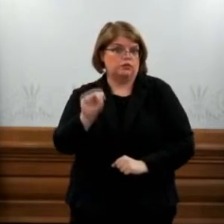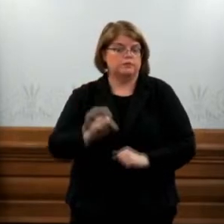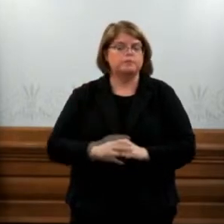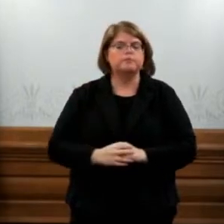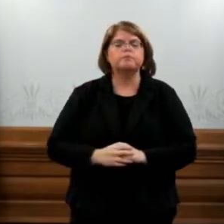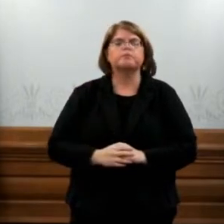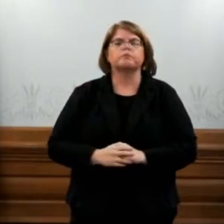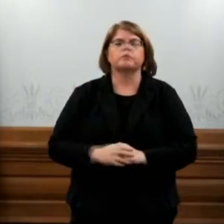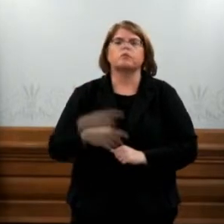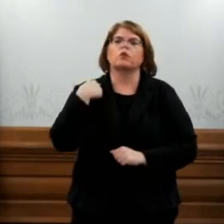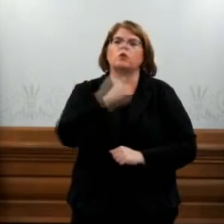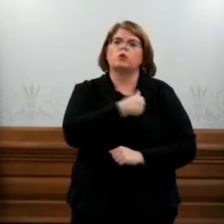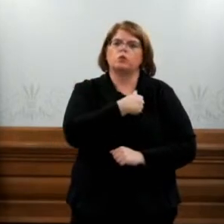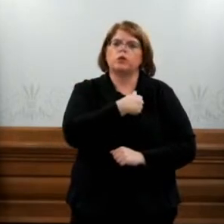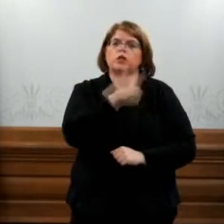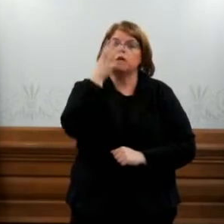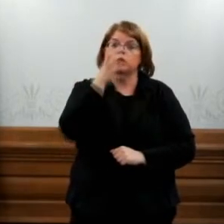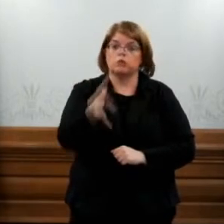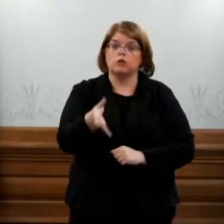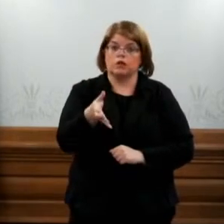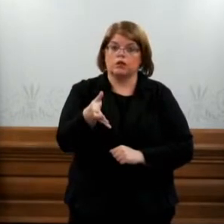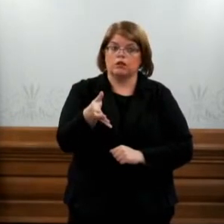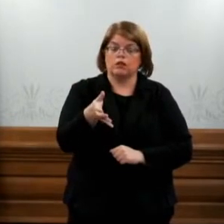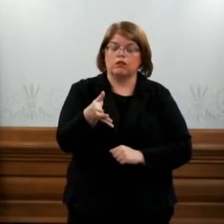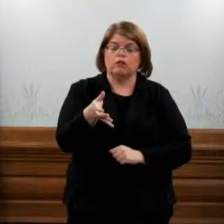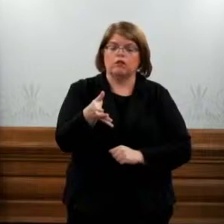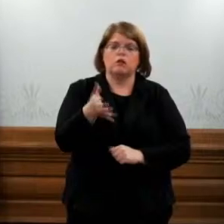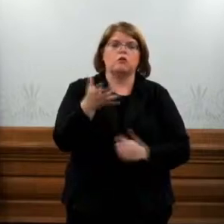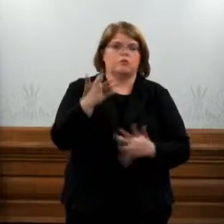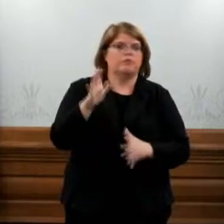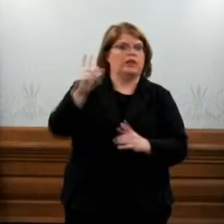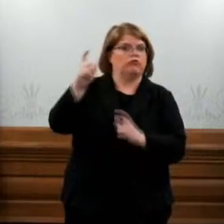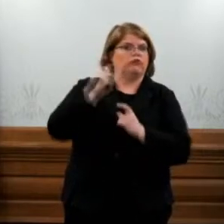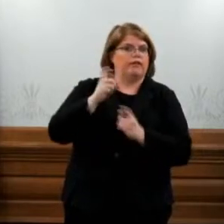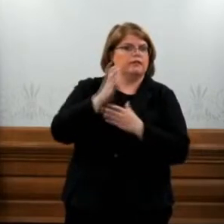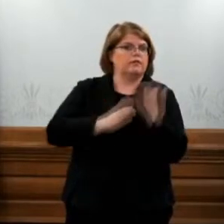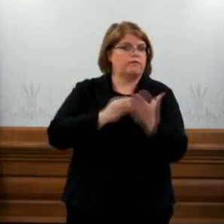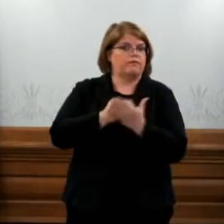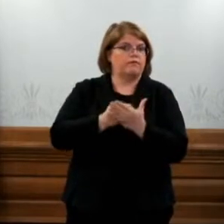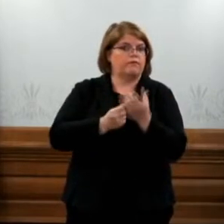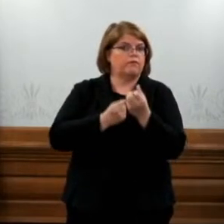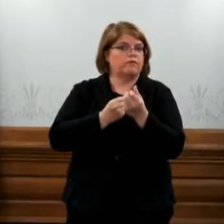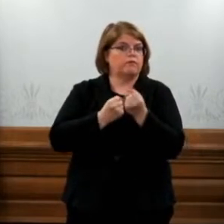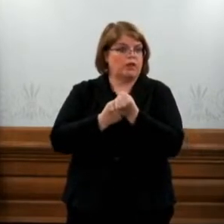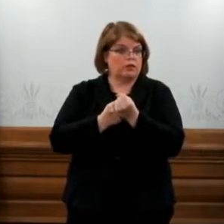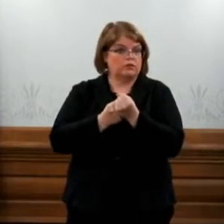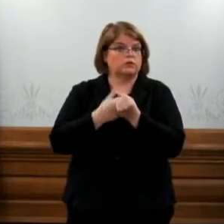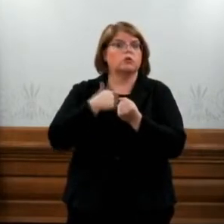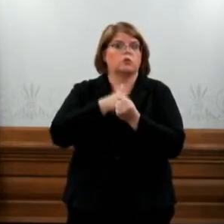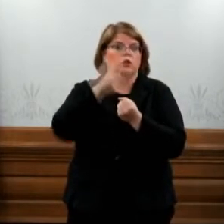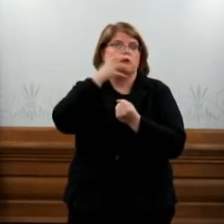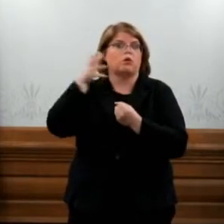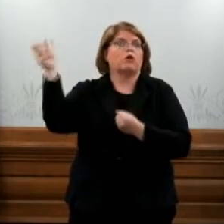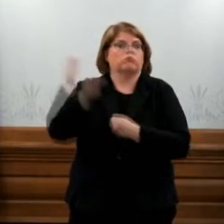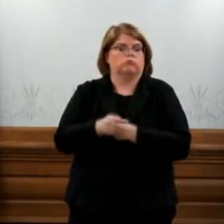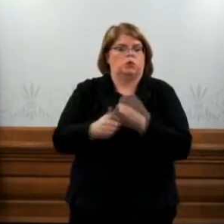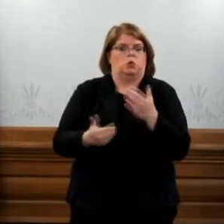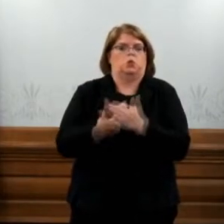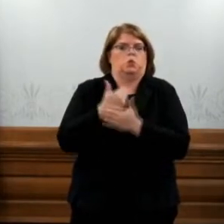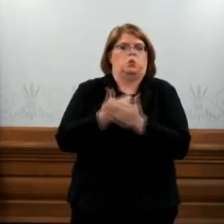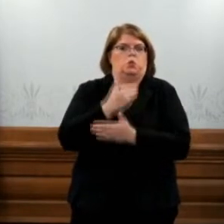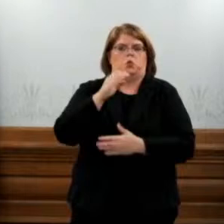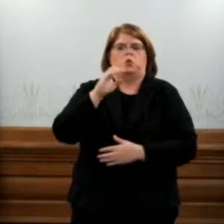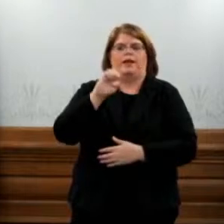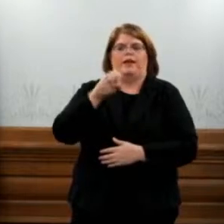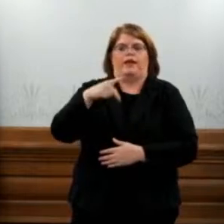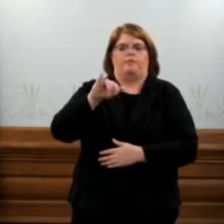and we are going to have been granted some funds. We are going to bring on a new epidemiology staff to be working in our